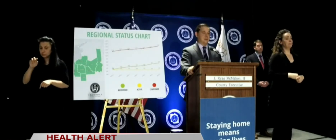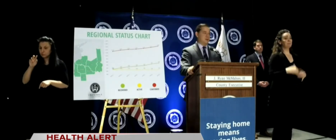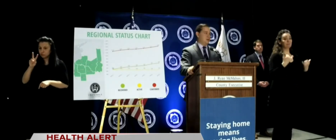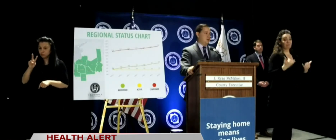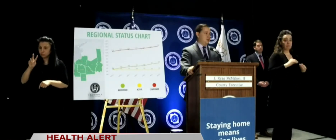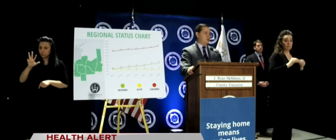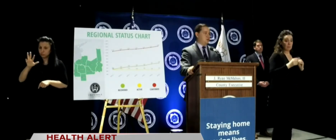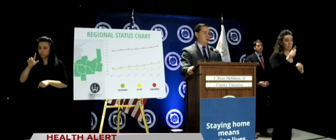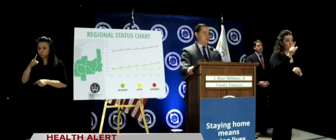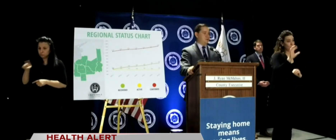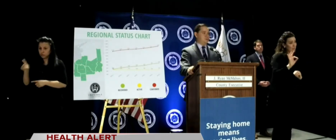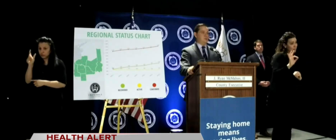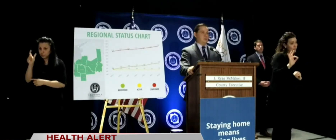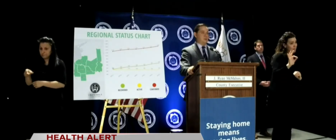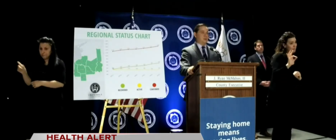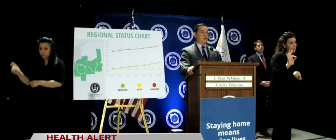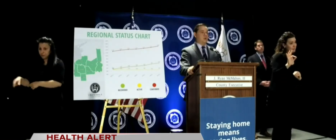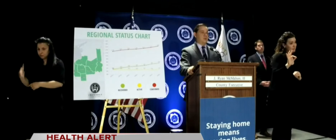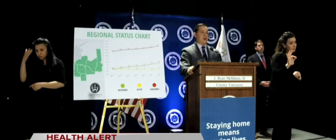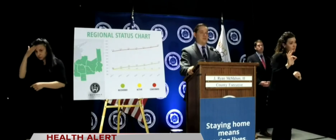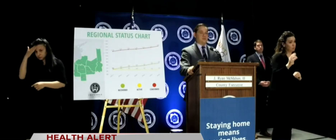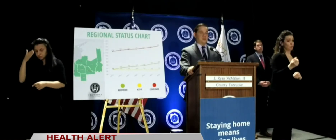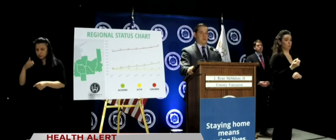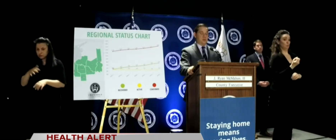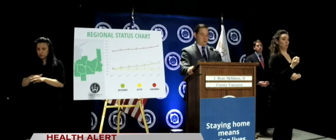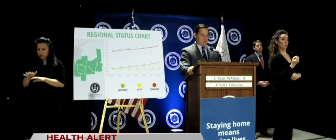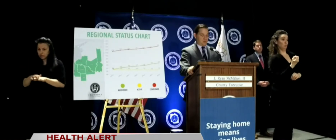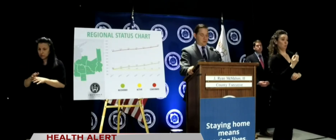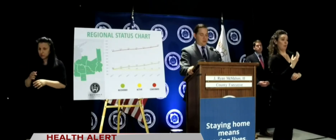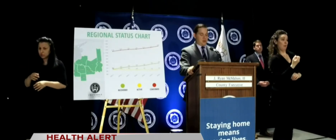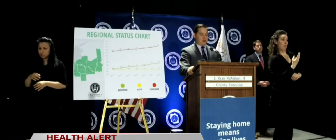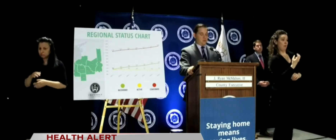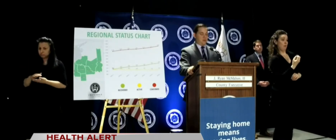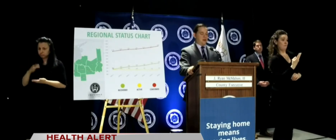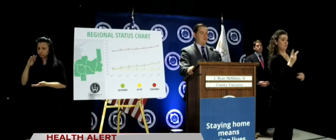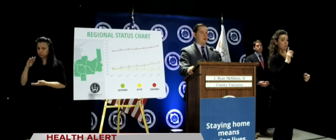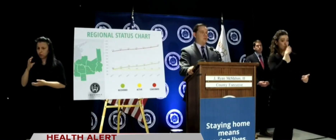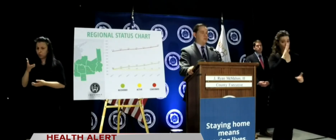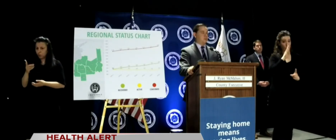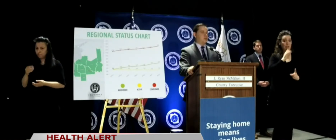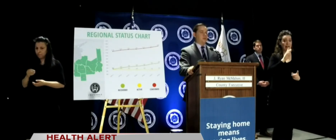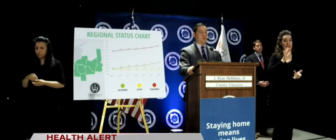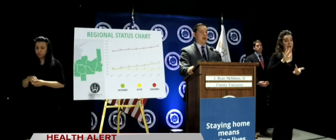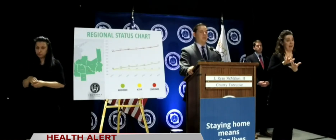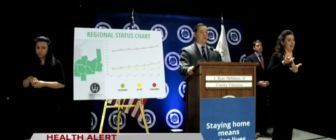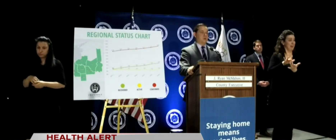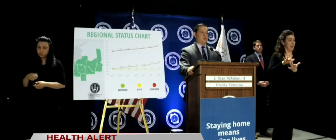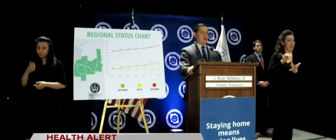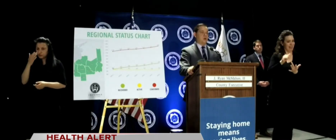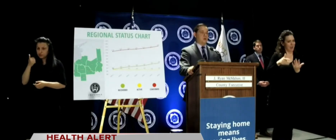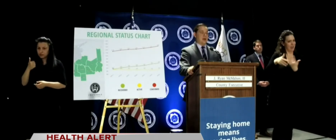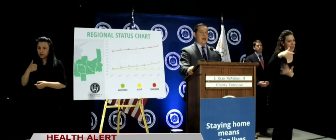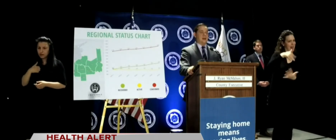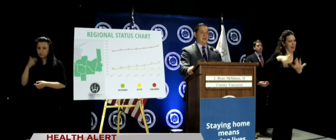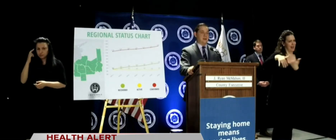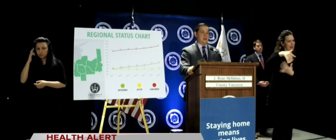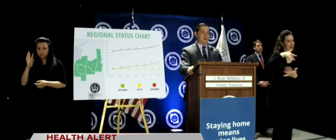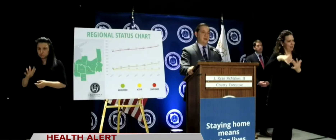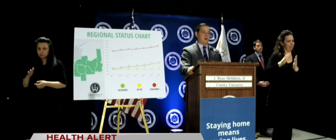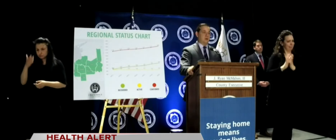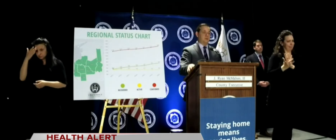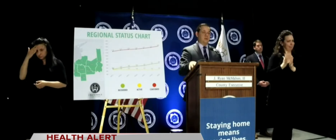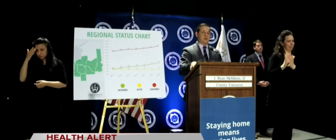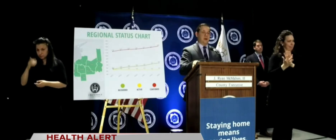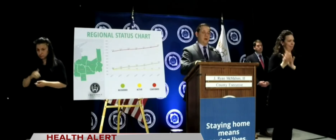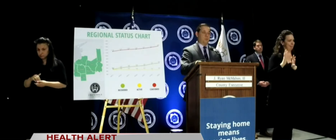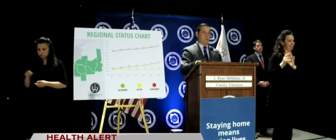contacts, right? 12's a little bit lower than the average for the week. And we've identified all these other people that we probably wouldn't have known had it. And